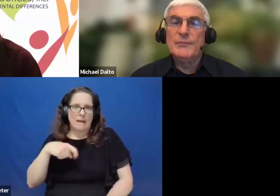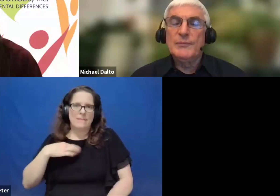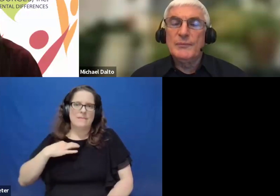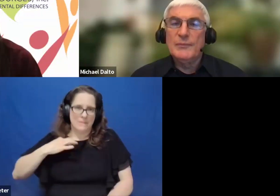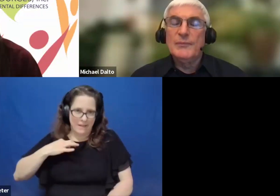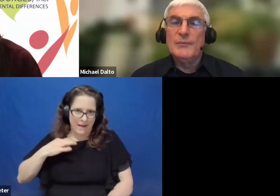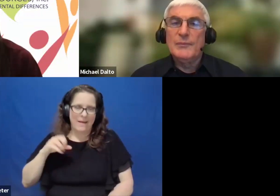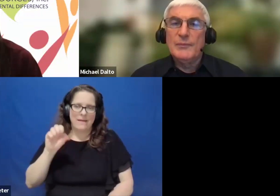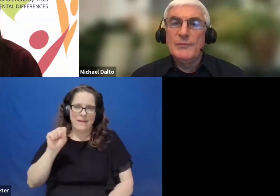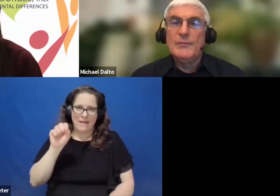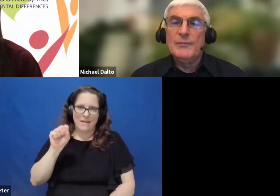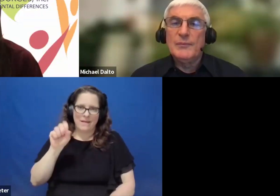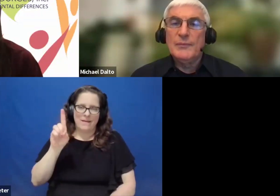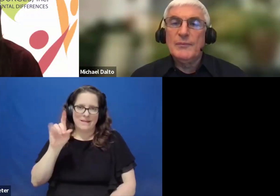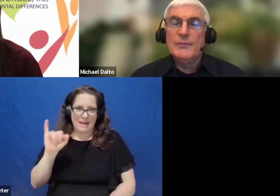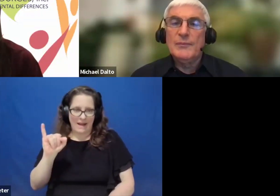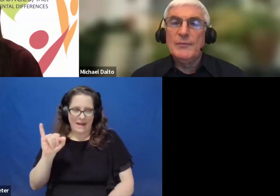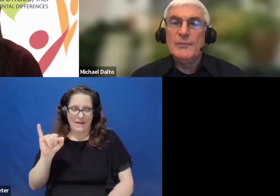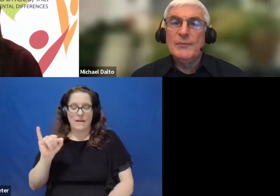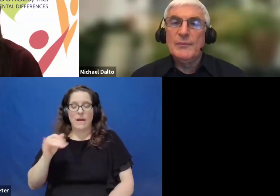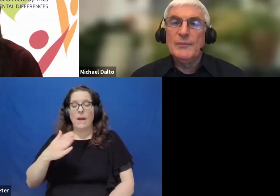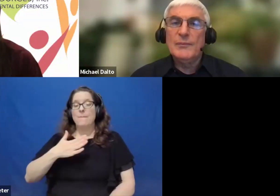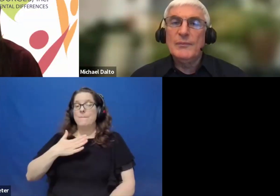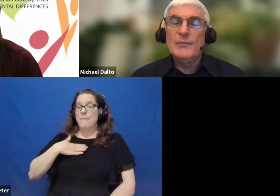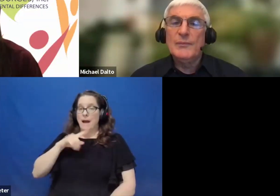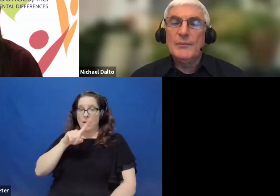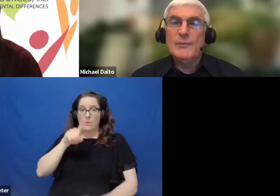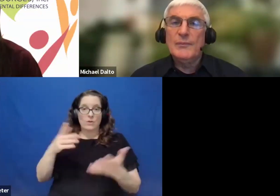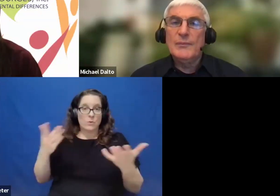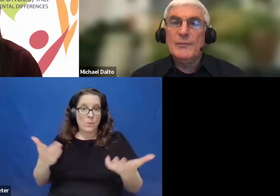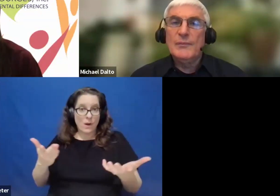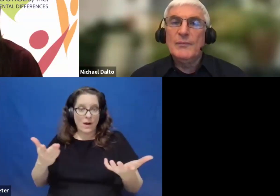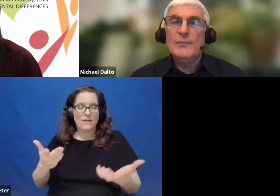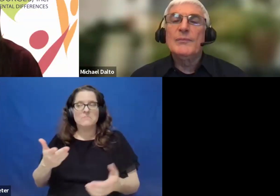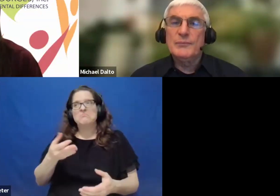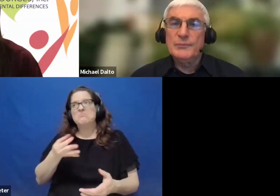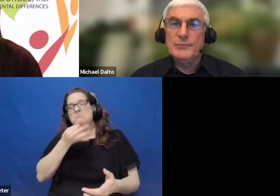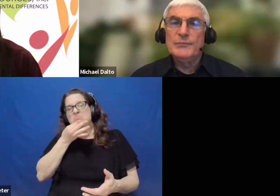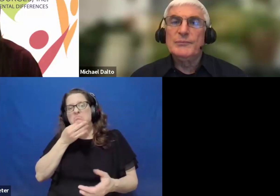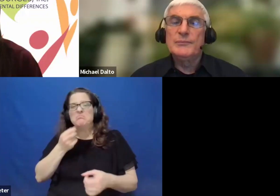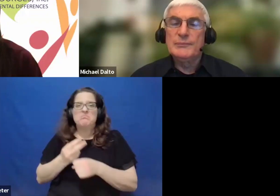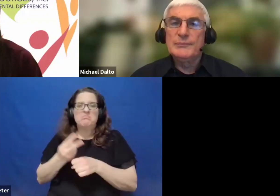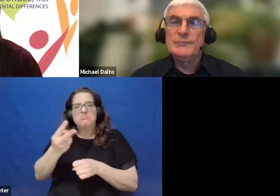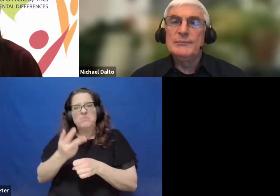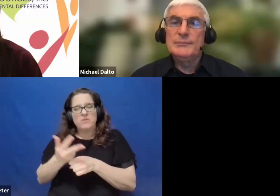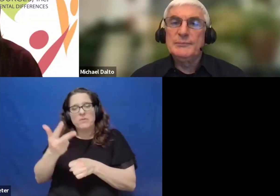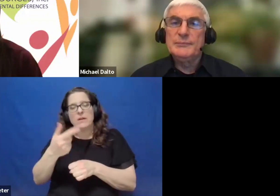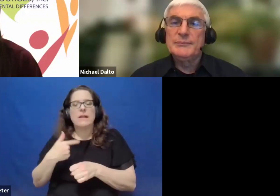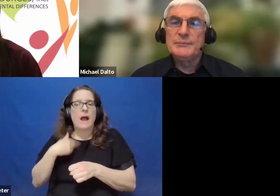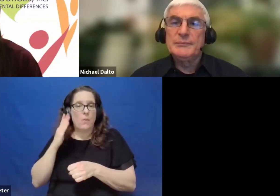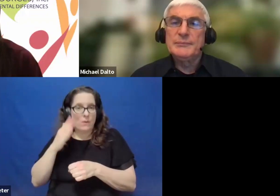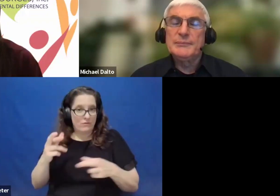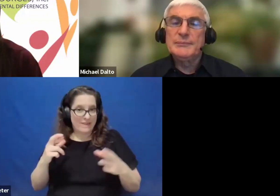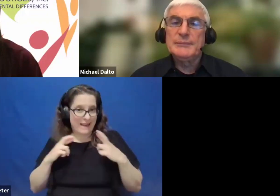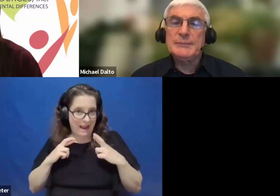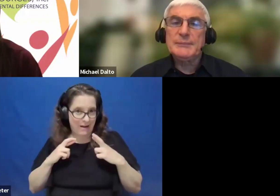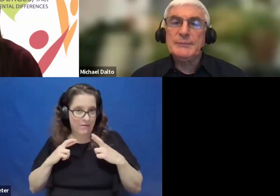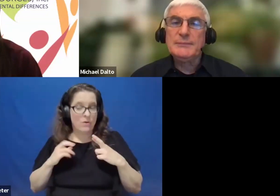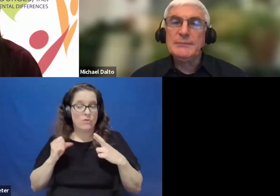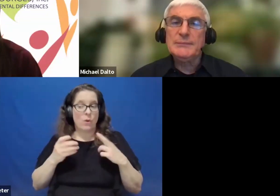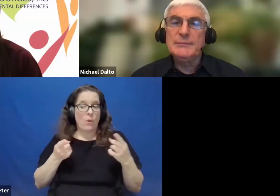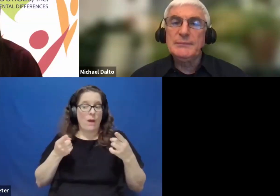My question is, I'm planning to retire in a couple of years. Now, when I retire, does